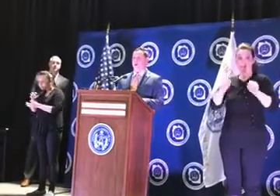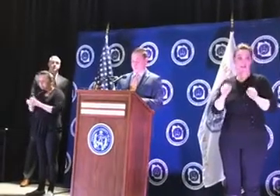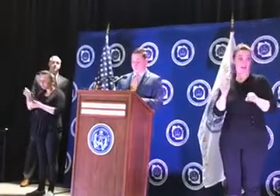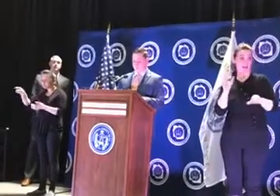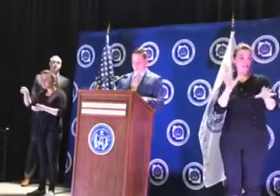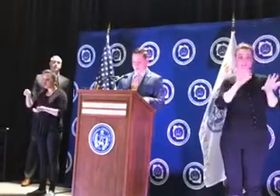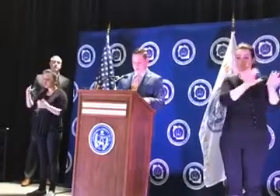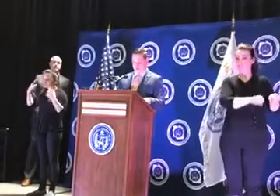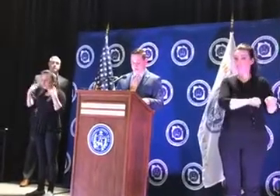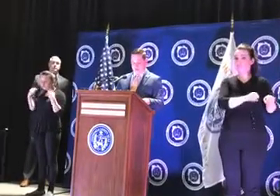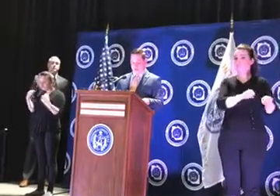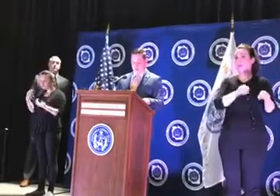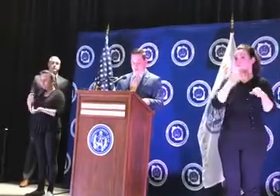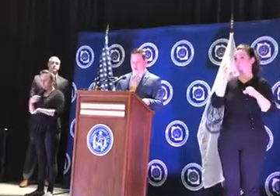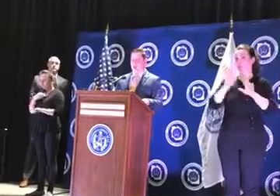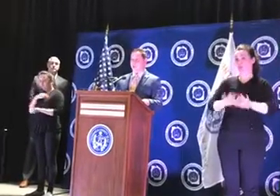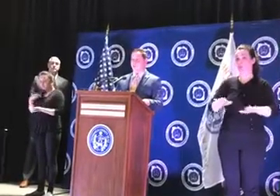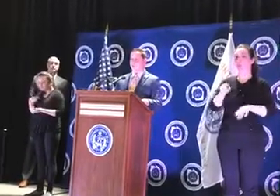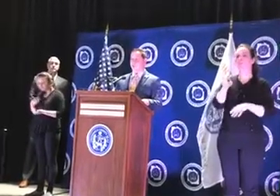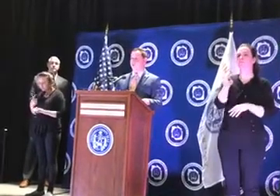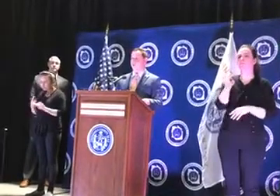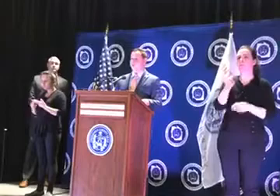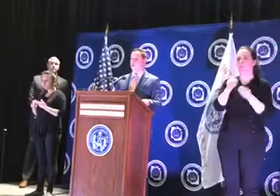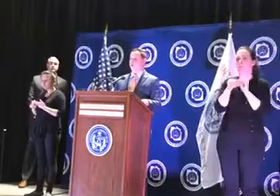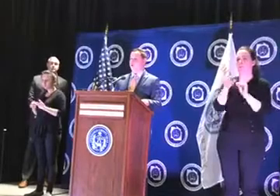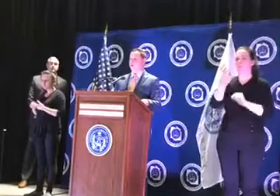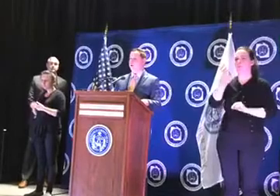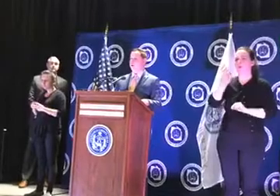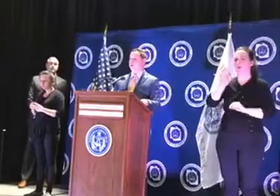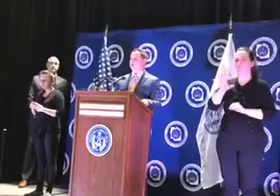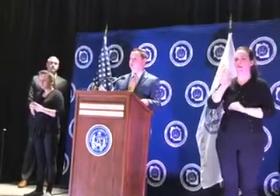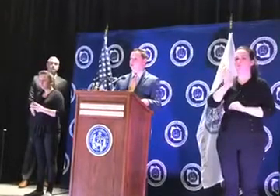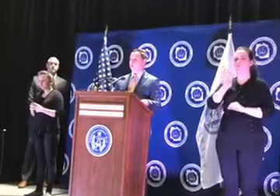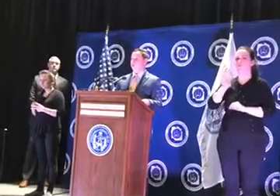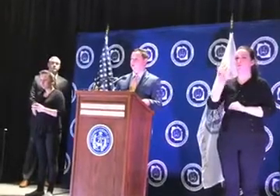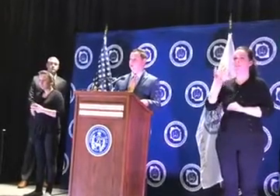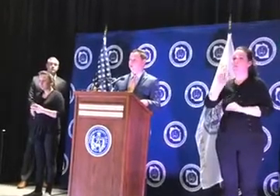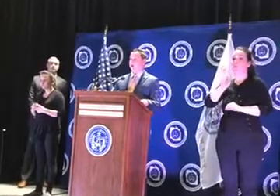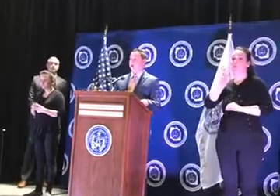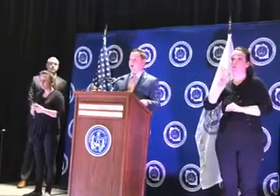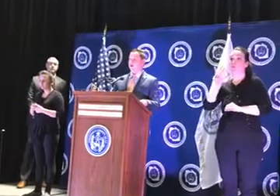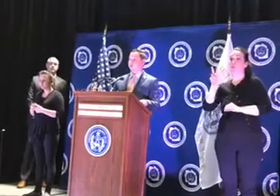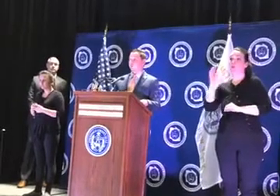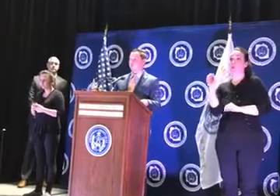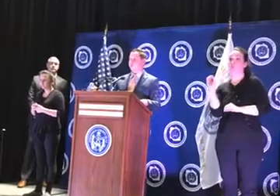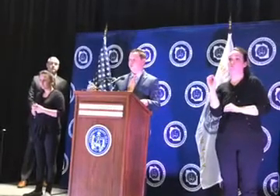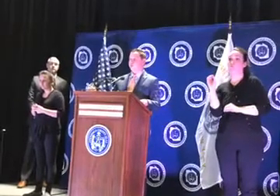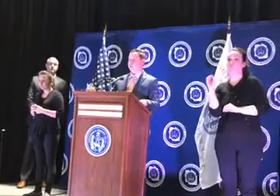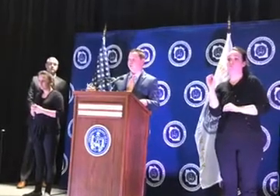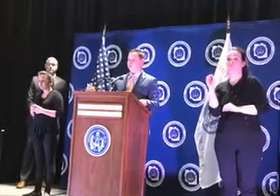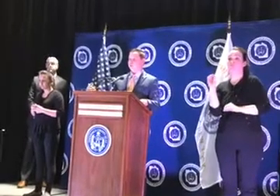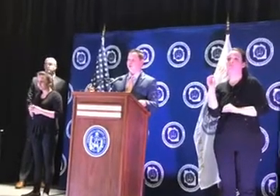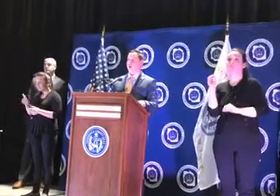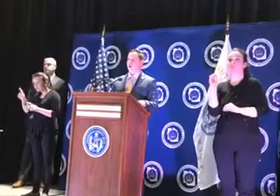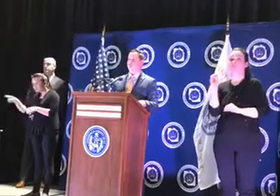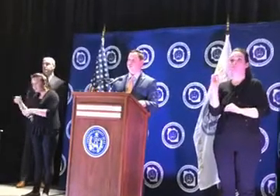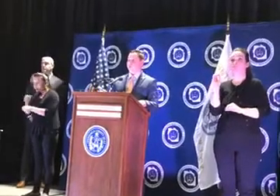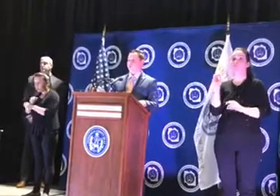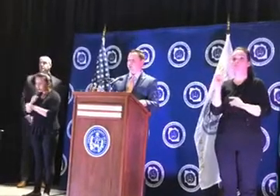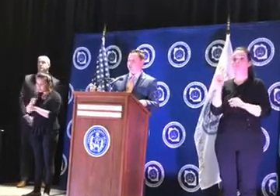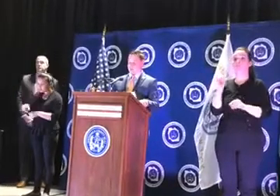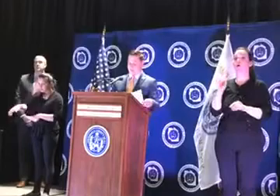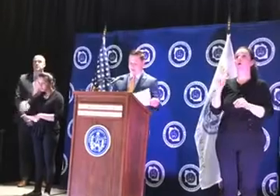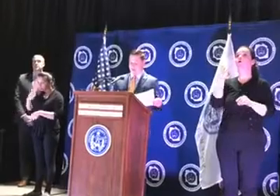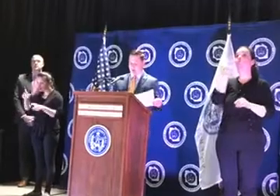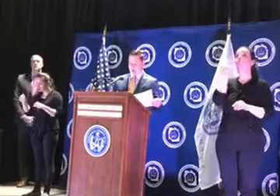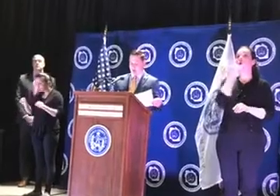and or emergency providers. Right now, we have worked this out where if you have a daycare emergency, this will be free of charge for this